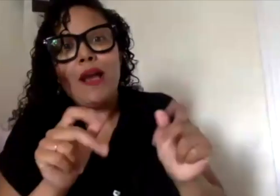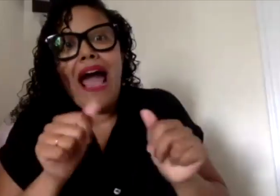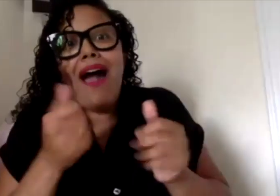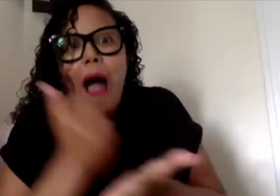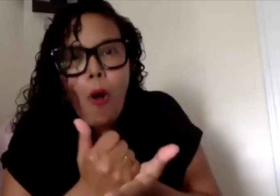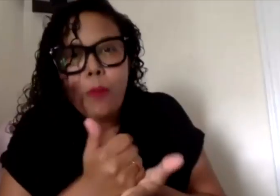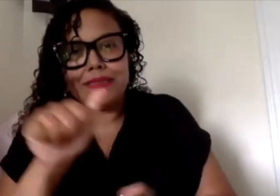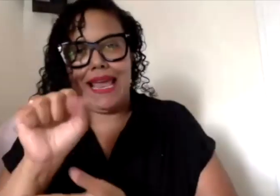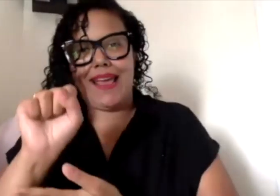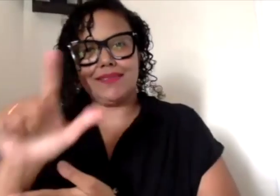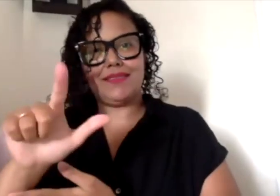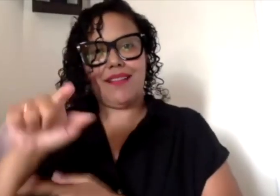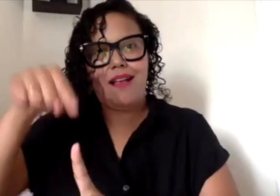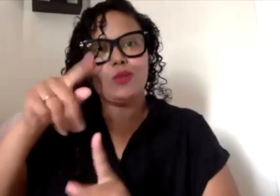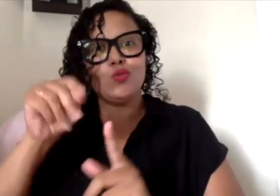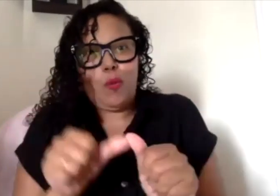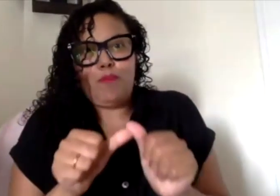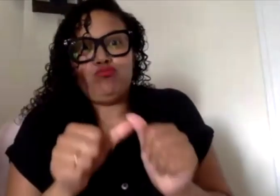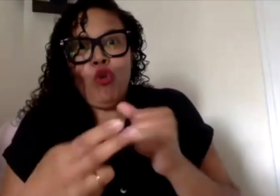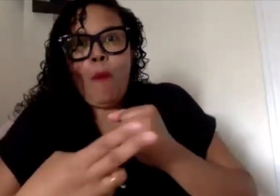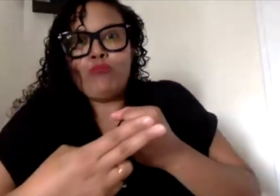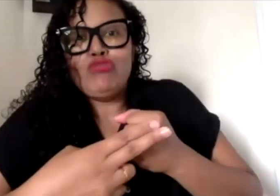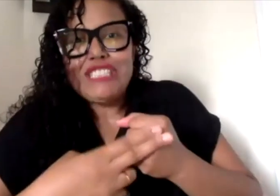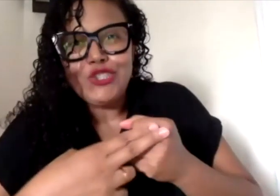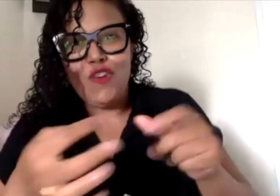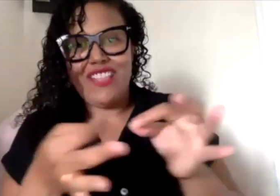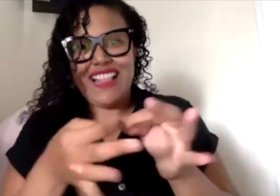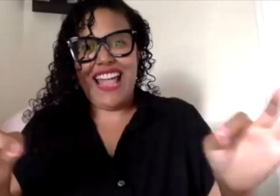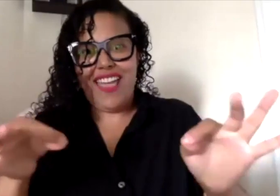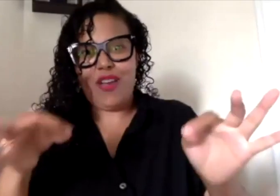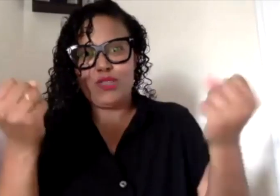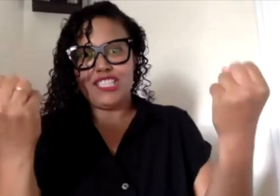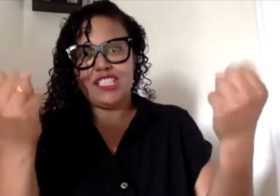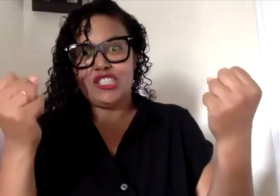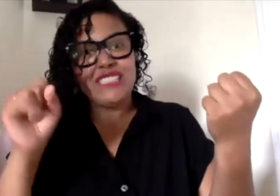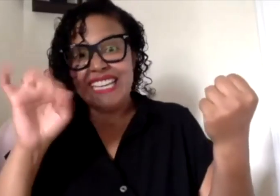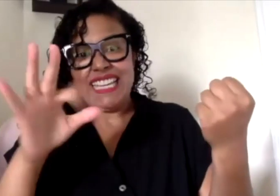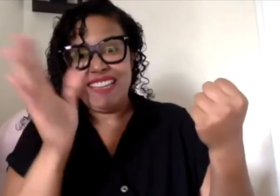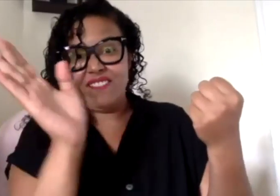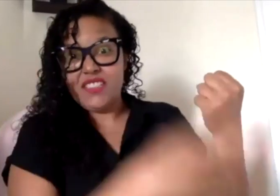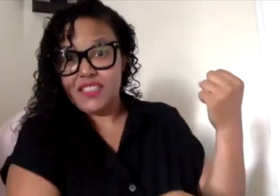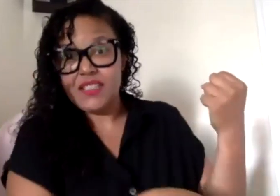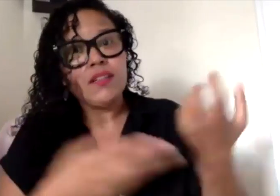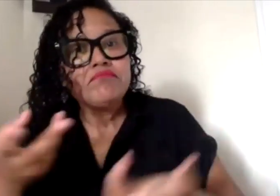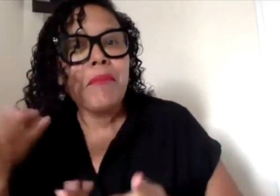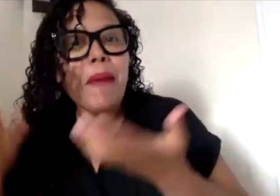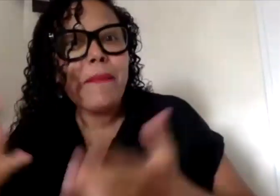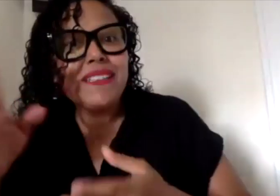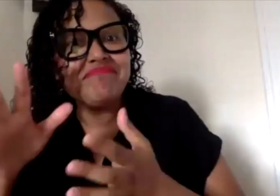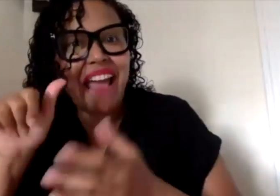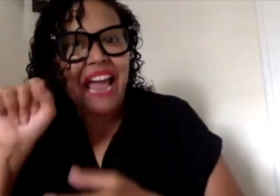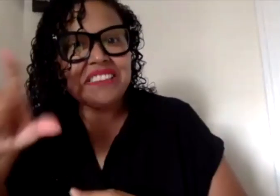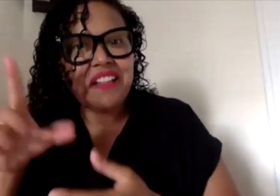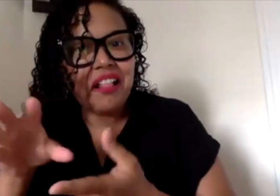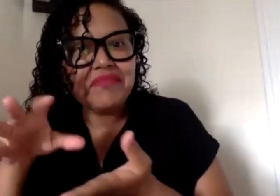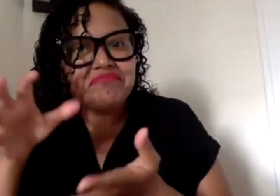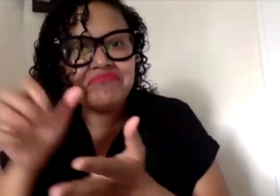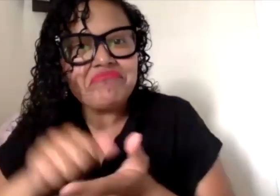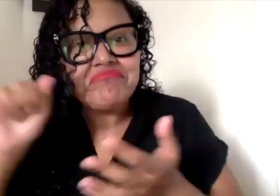language. But how can we help those Black deaf students preserve Black ASL and their signing system